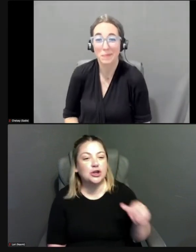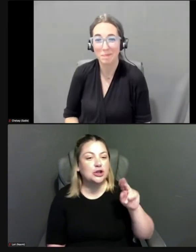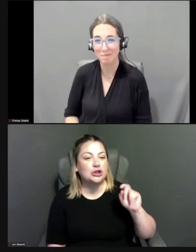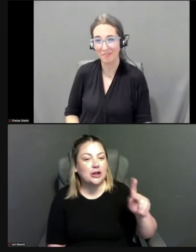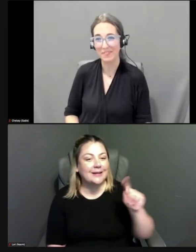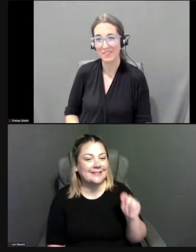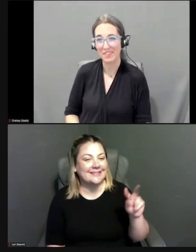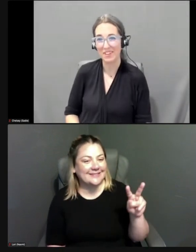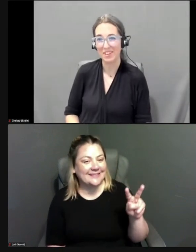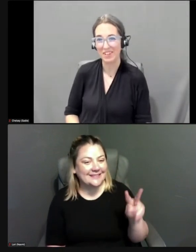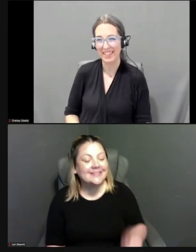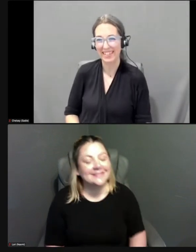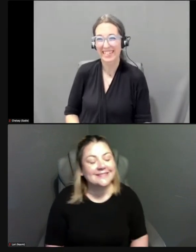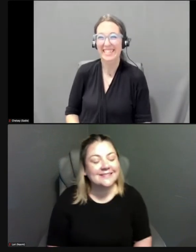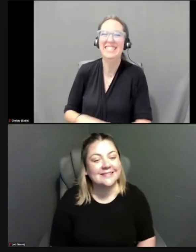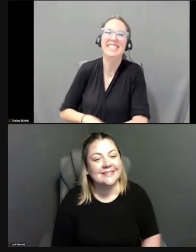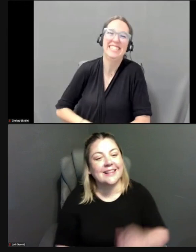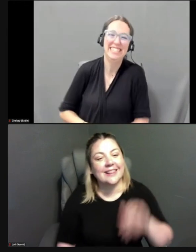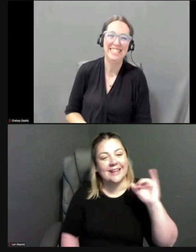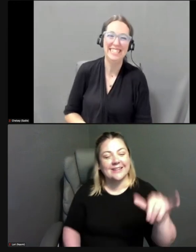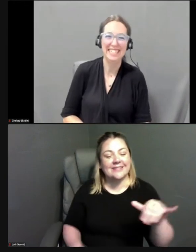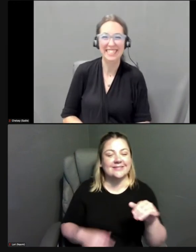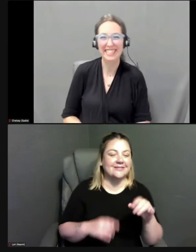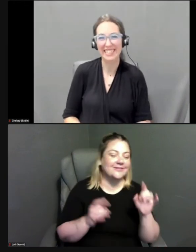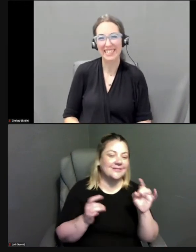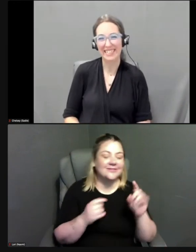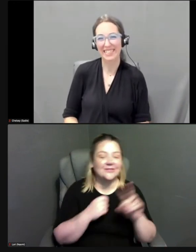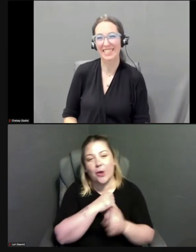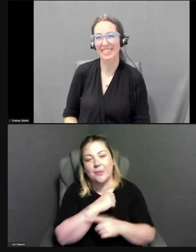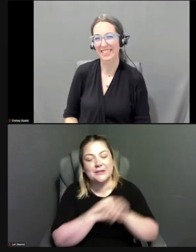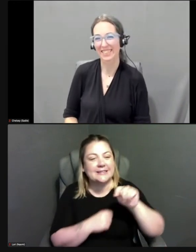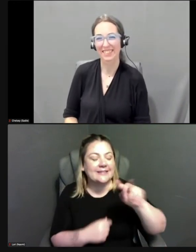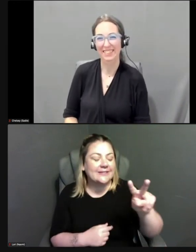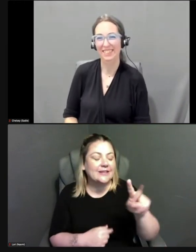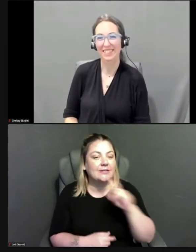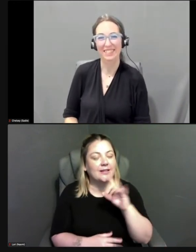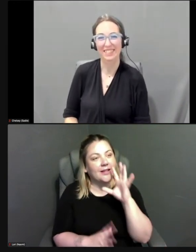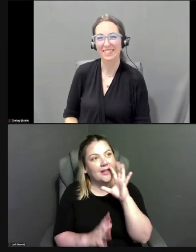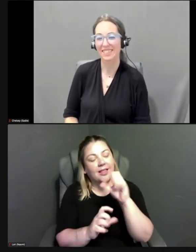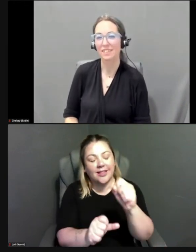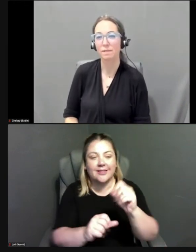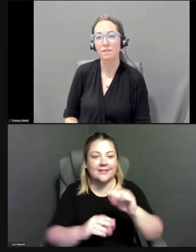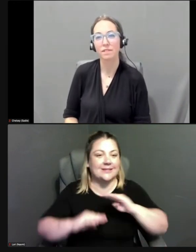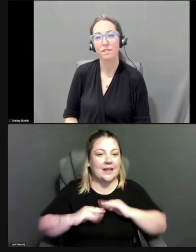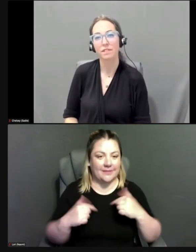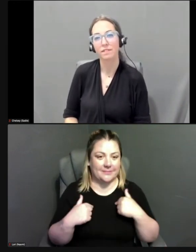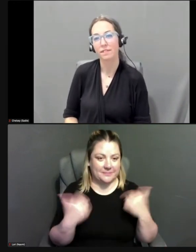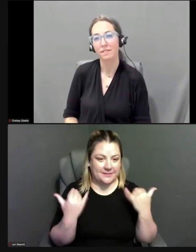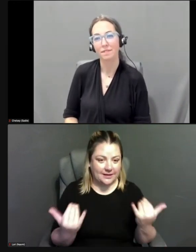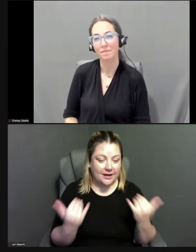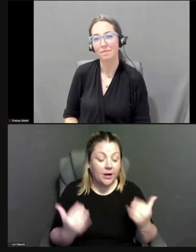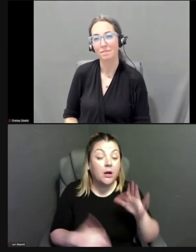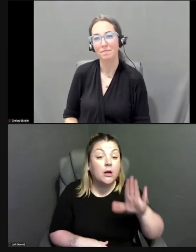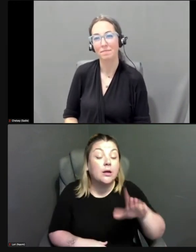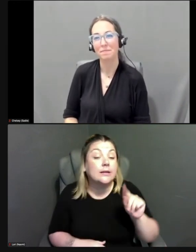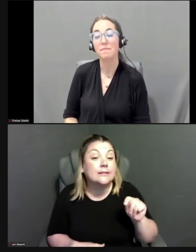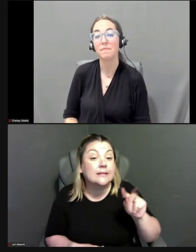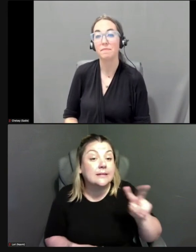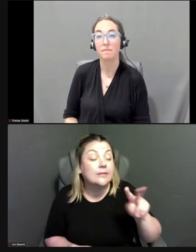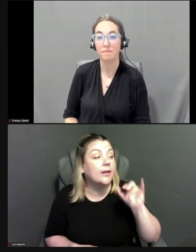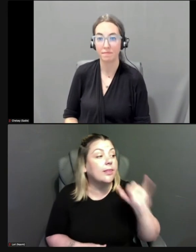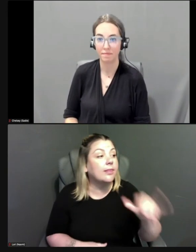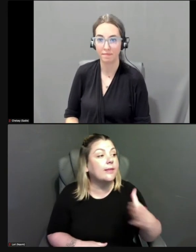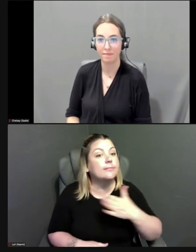I'm finding trash TV to be incredibly satisfying right now. So TV is totally my